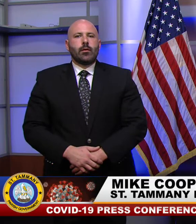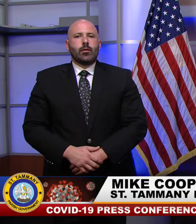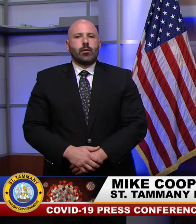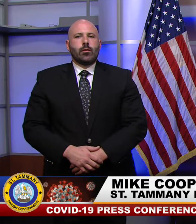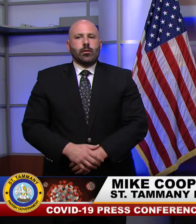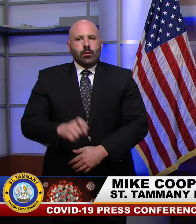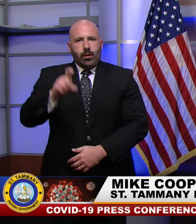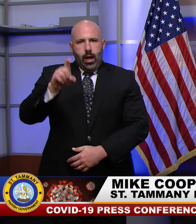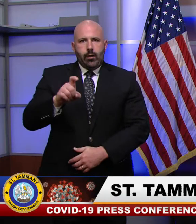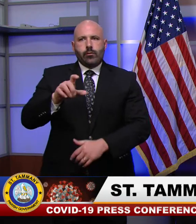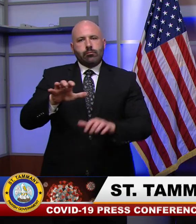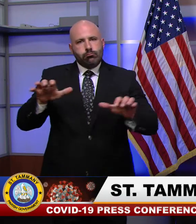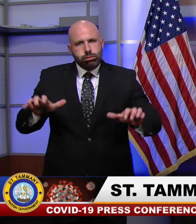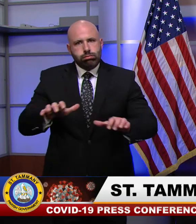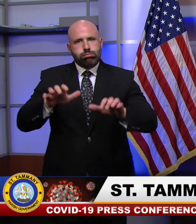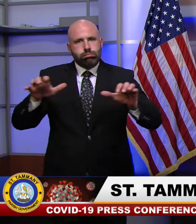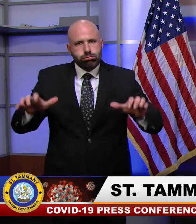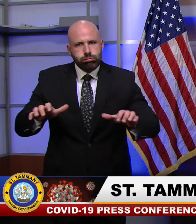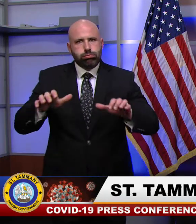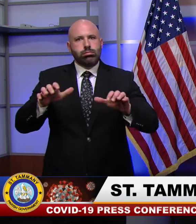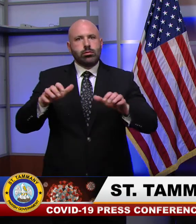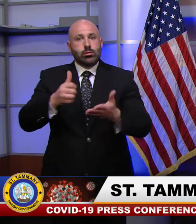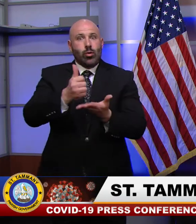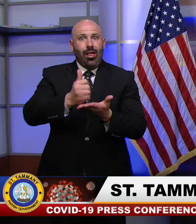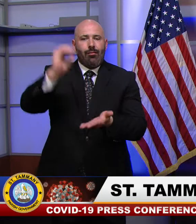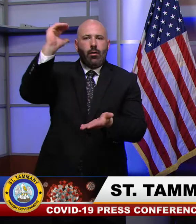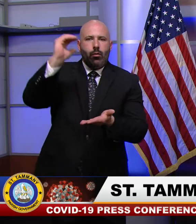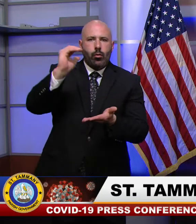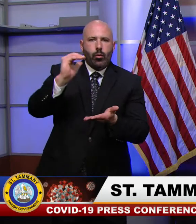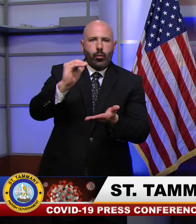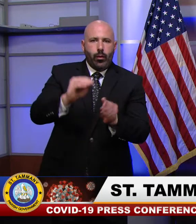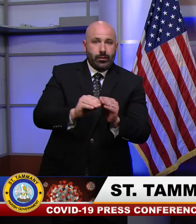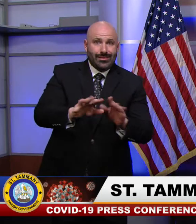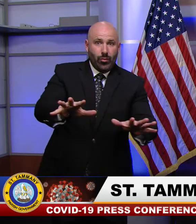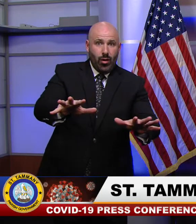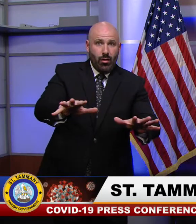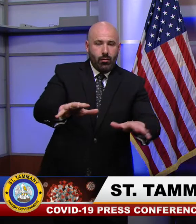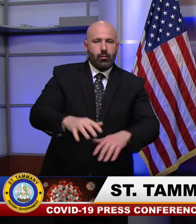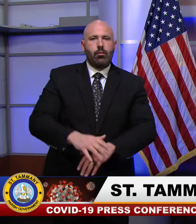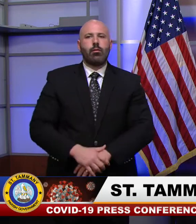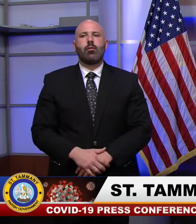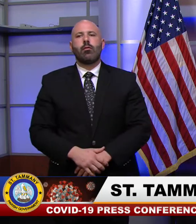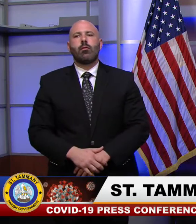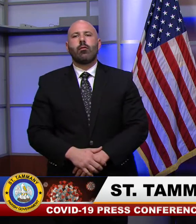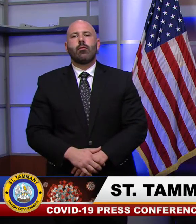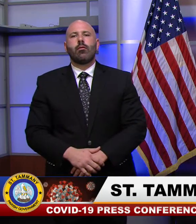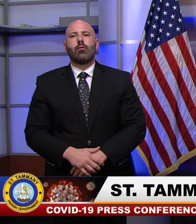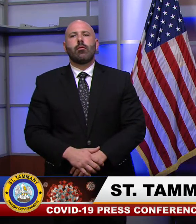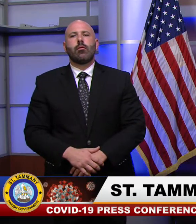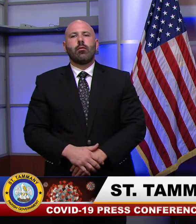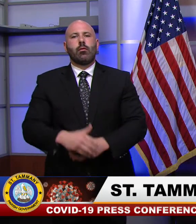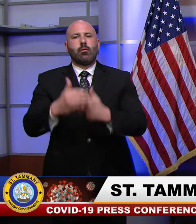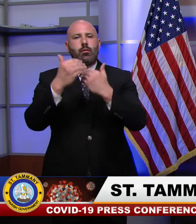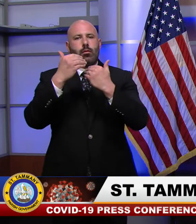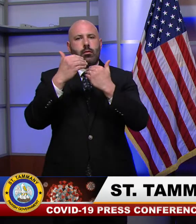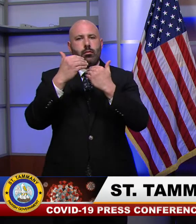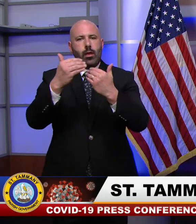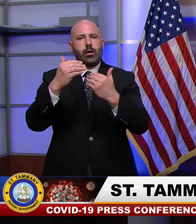spread so that we can begin to see a flattening of the curve. I want to offer thanks to